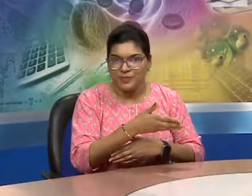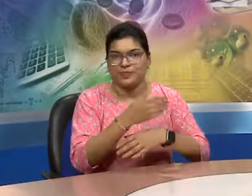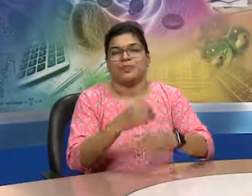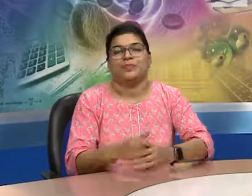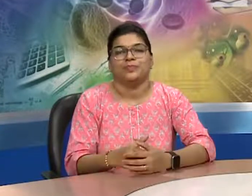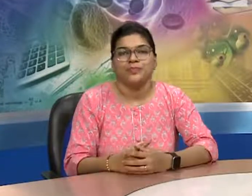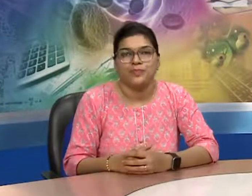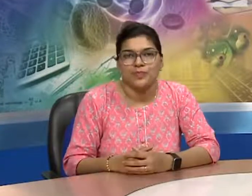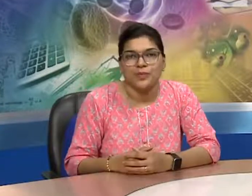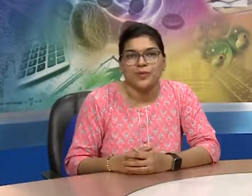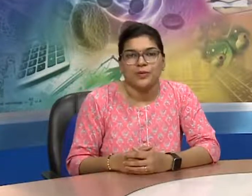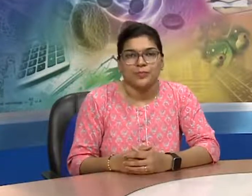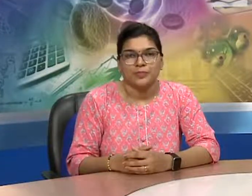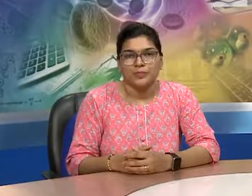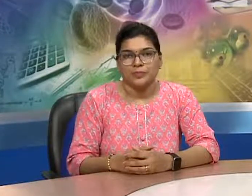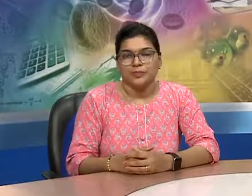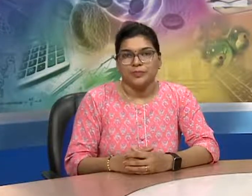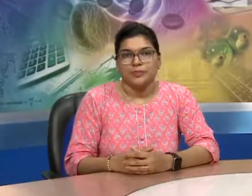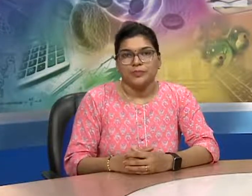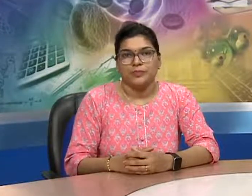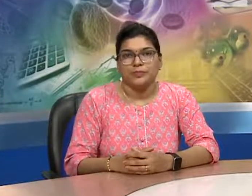And they can live in one environment.